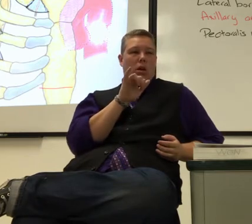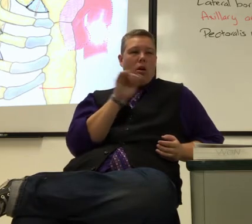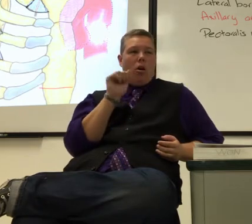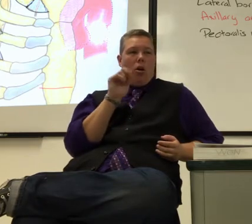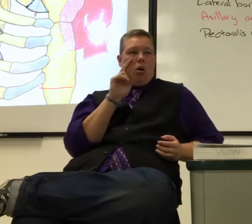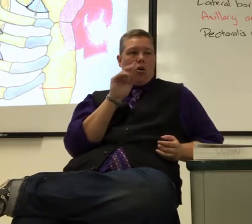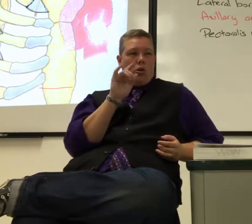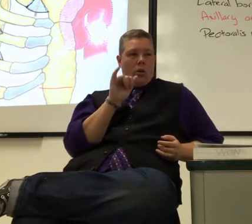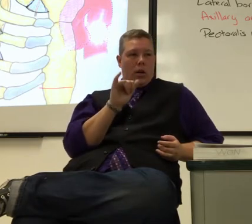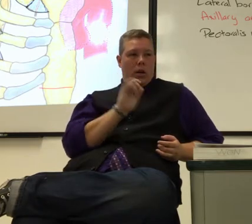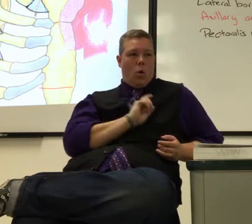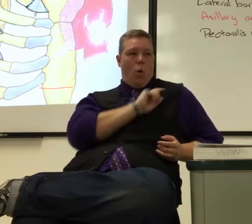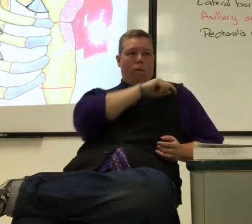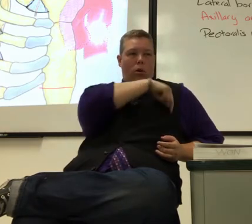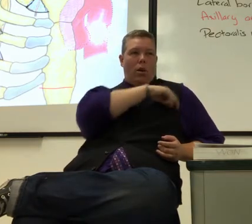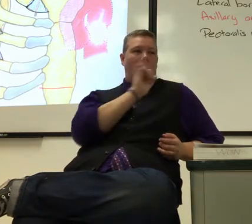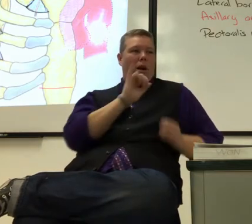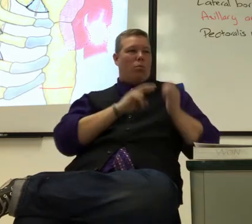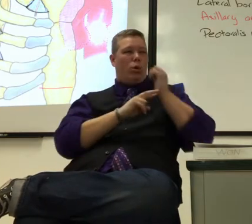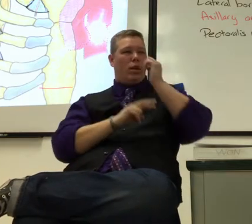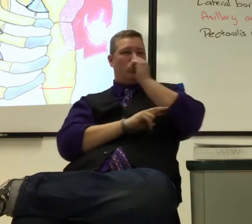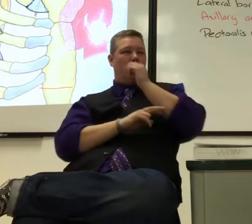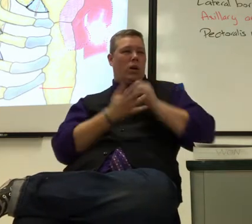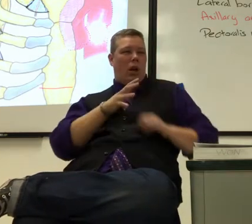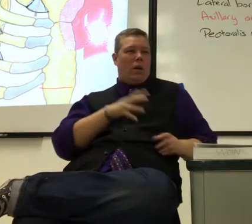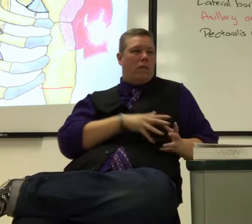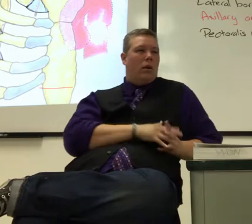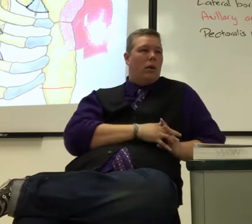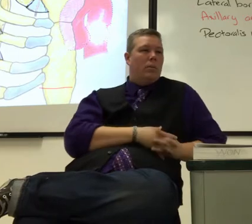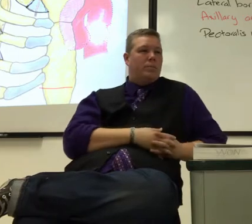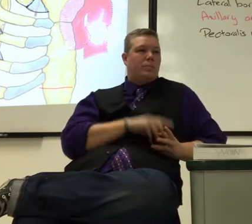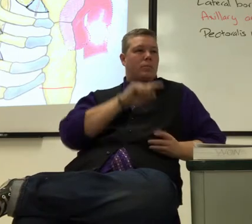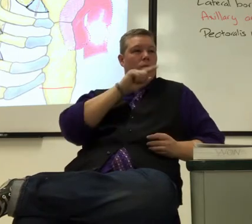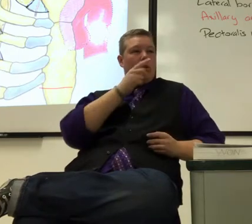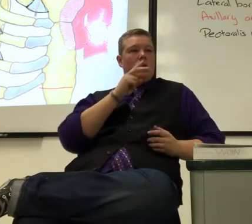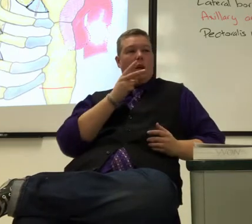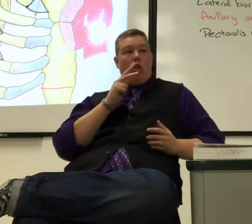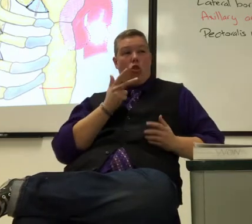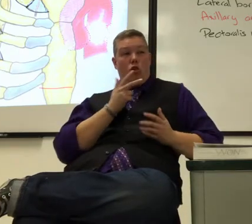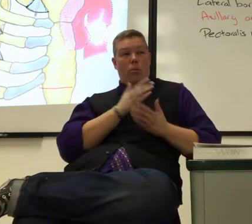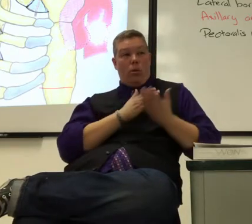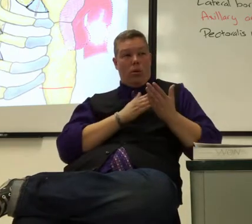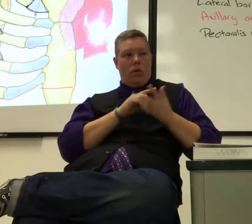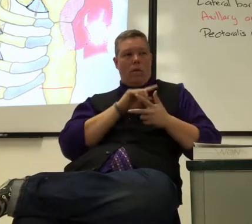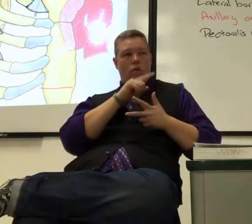axillary artery. So the first, second, third part are simply